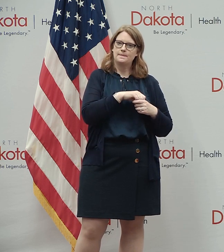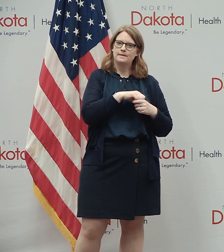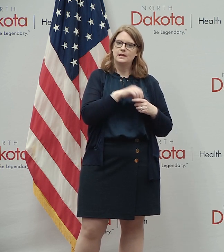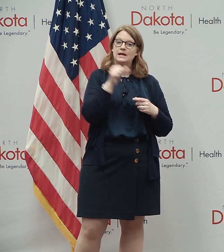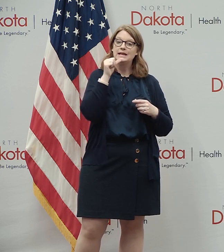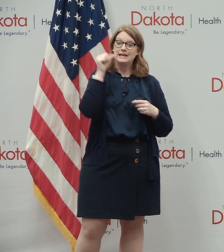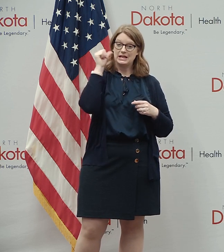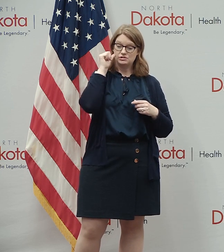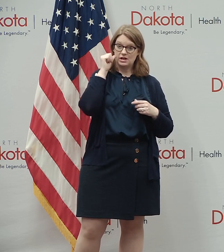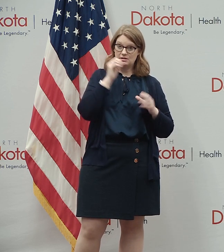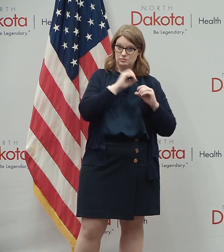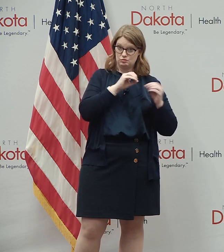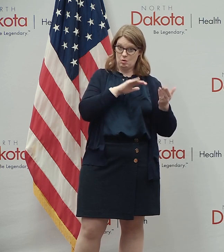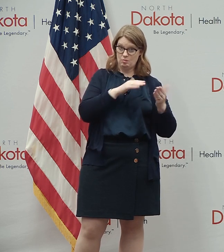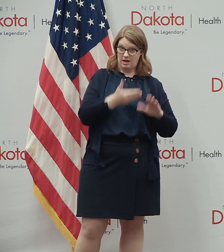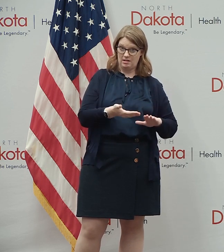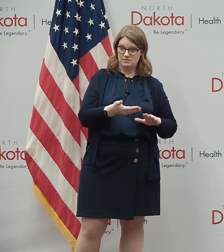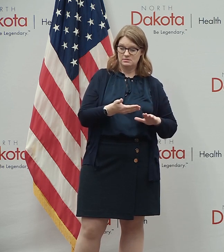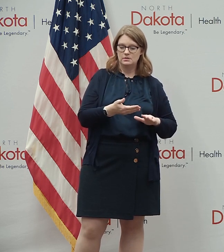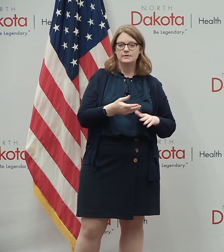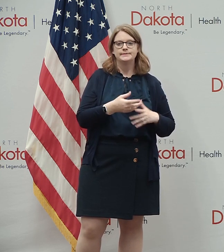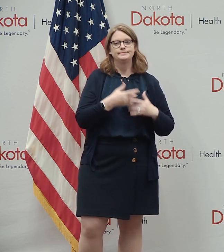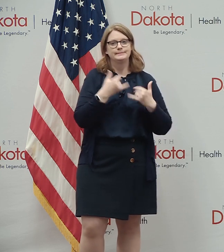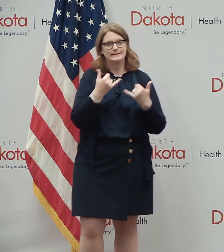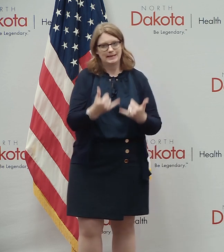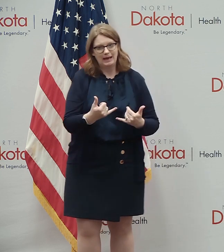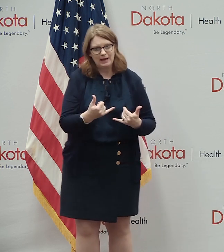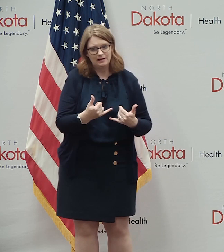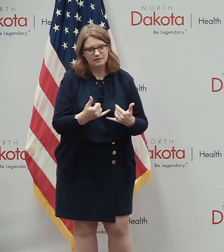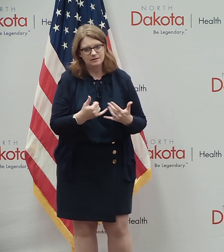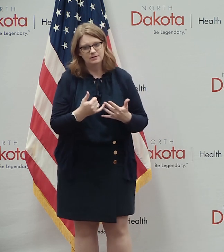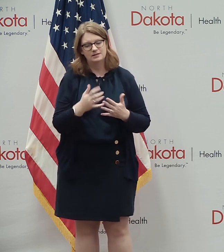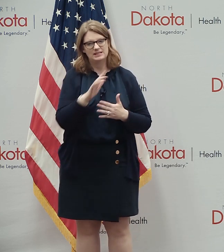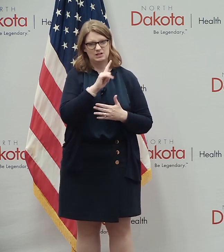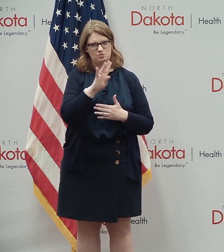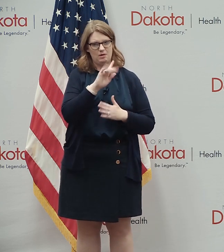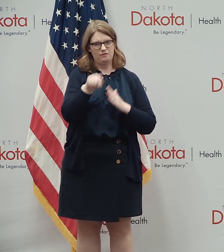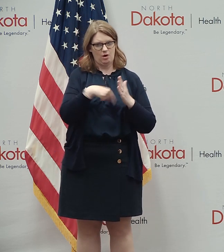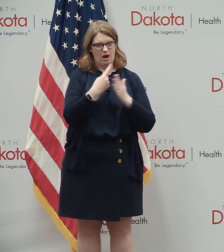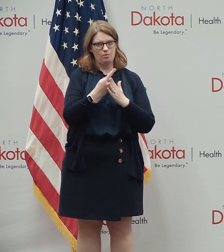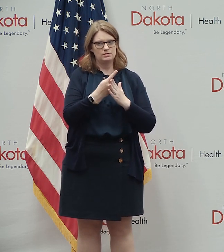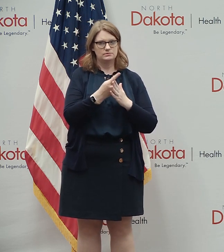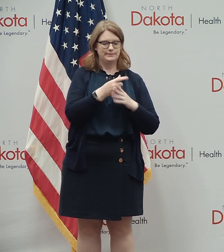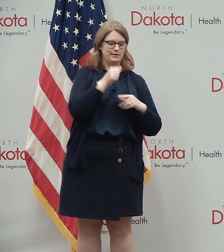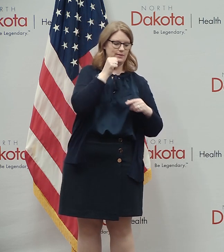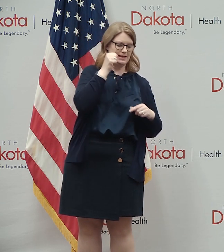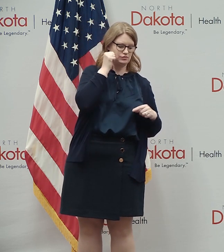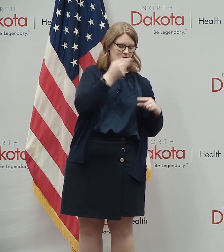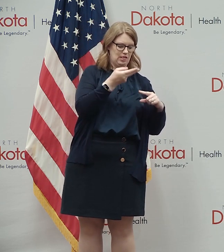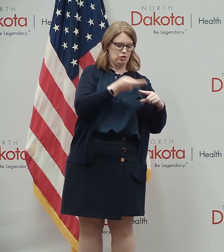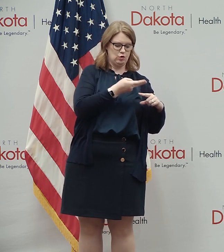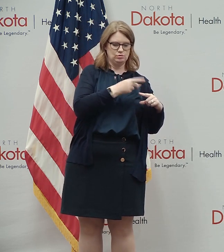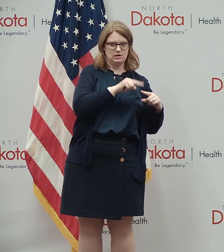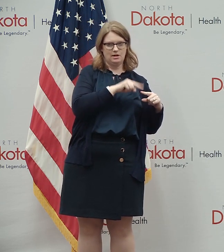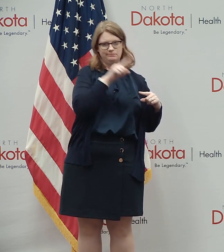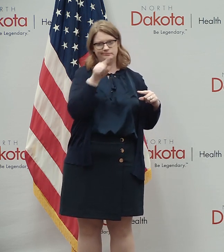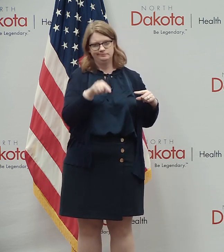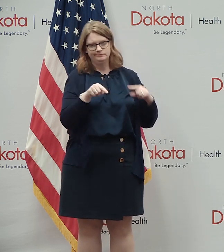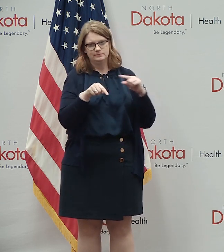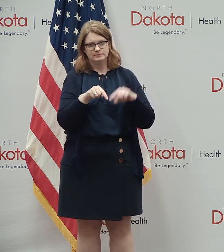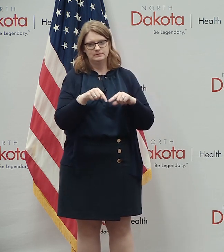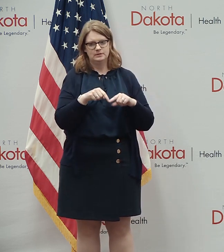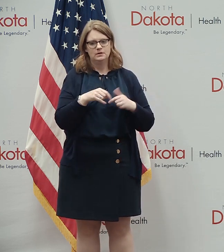we reported no deaths from the prior day. Today, this is a 24-hour period covering yesterday, Thursday. We had